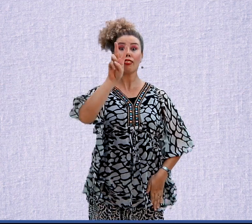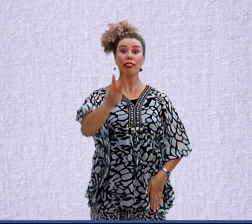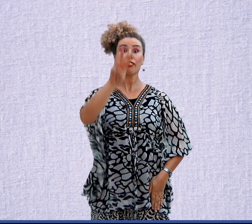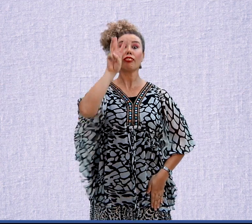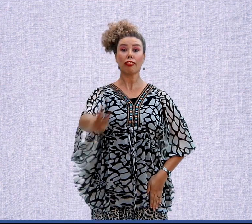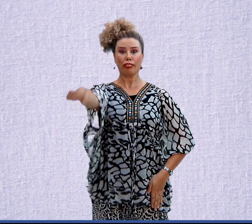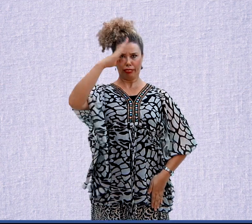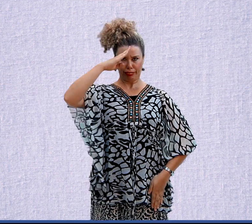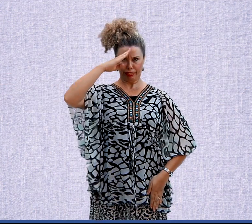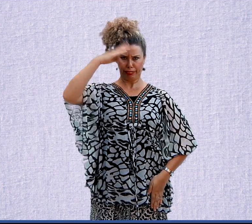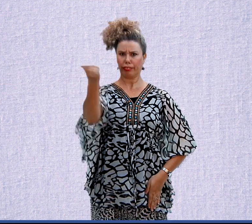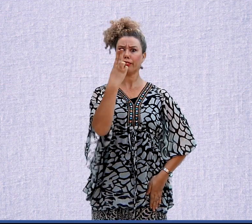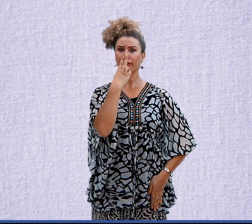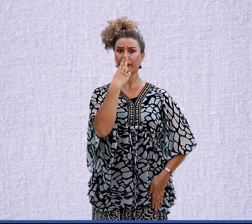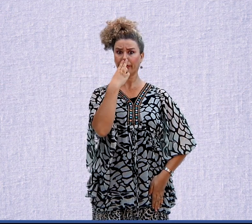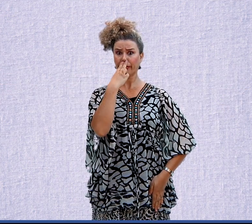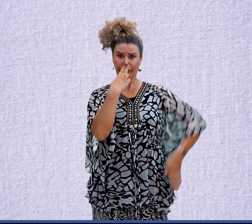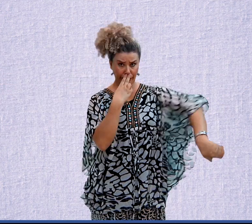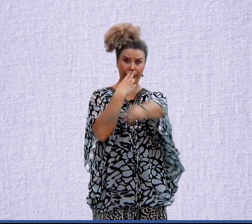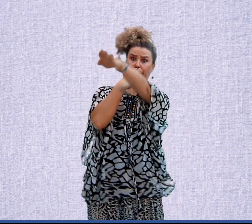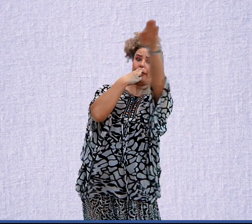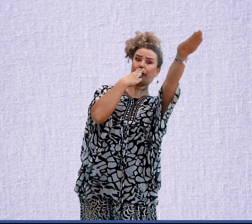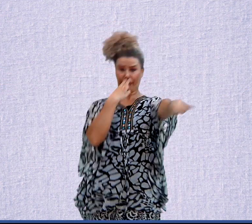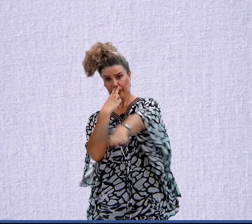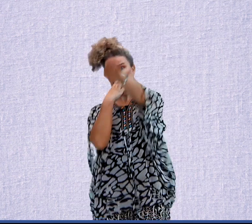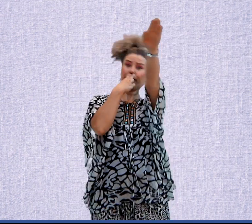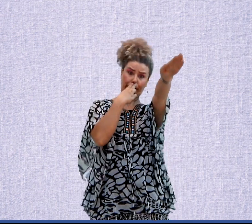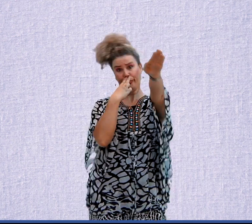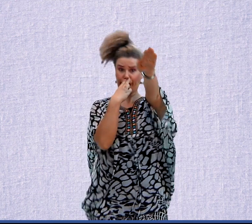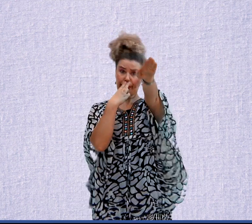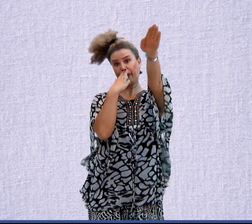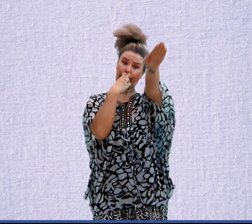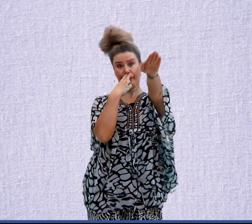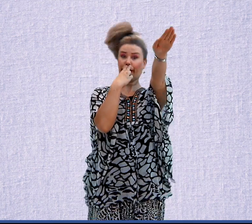Helderberg, Volkswagen, SAP, ETM, ADB.